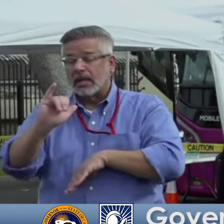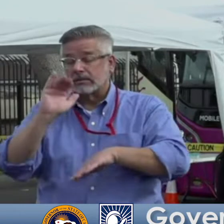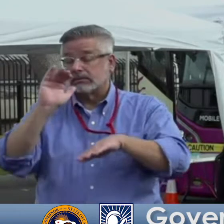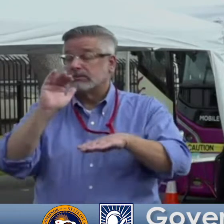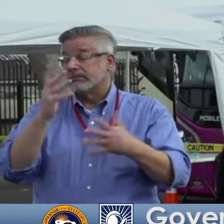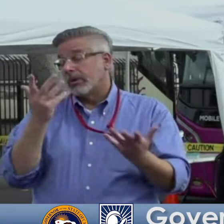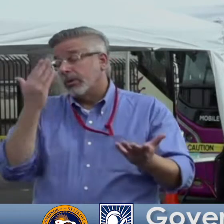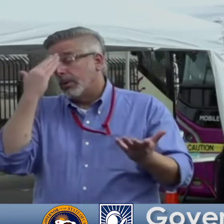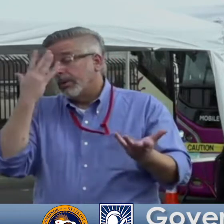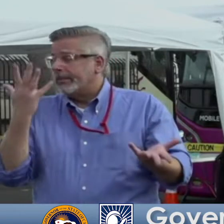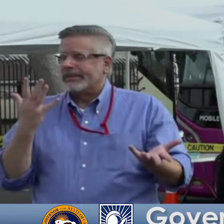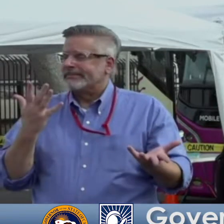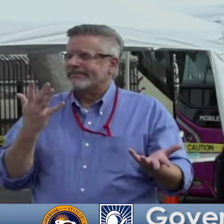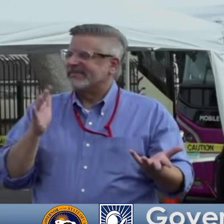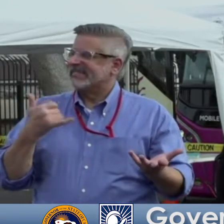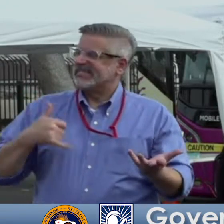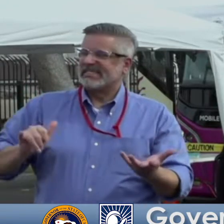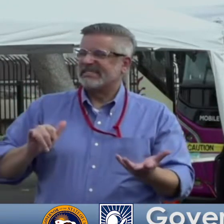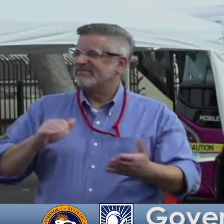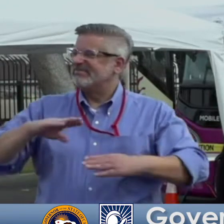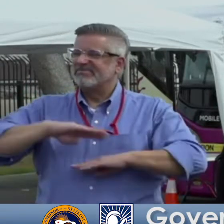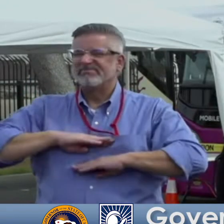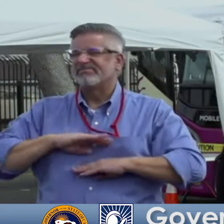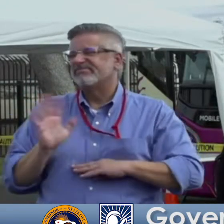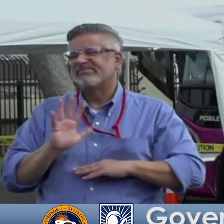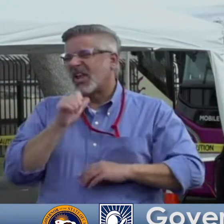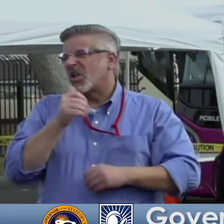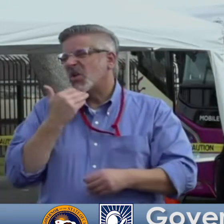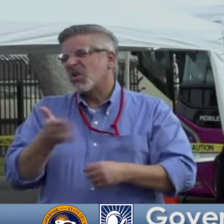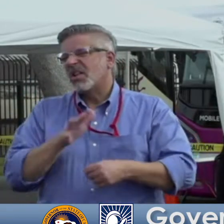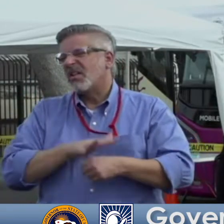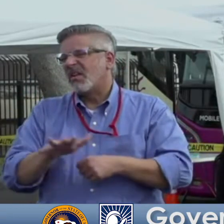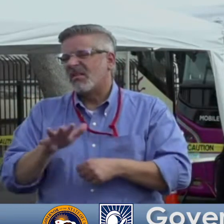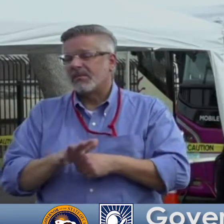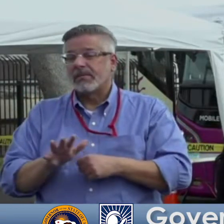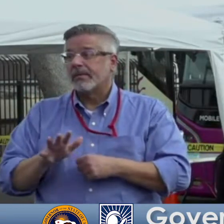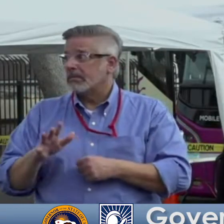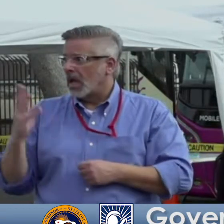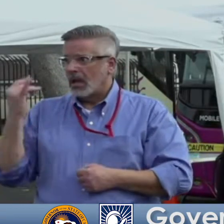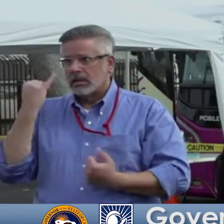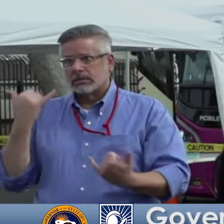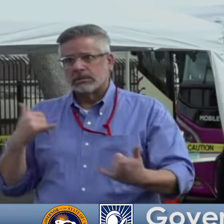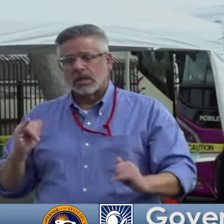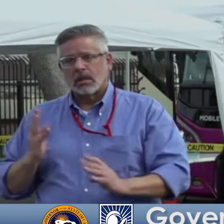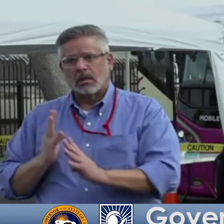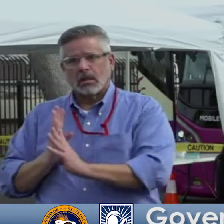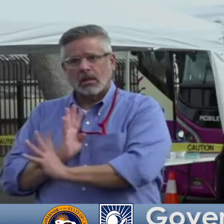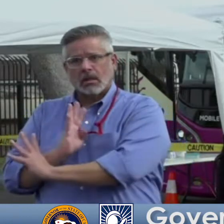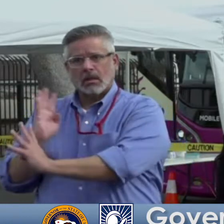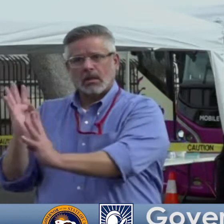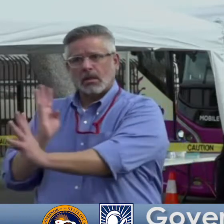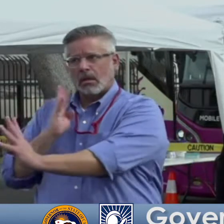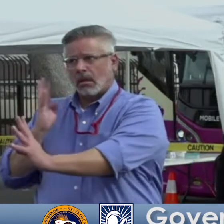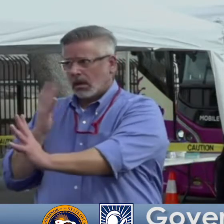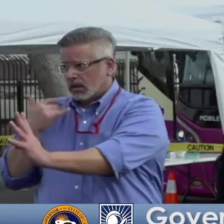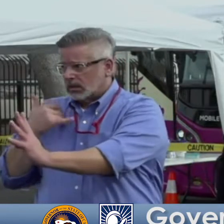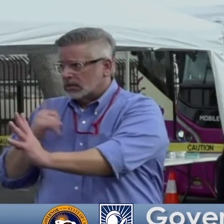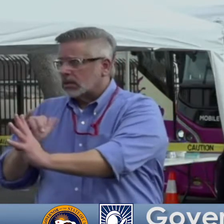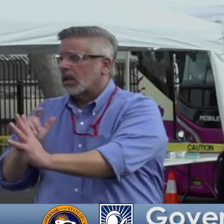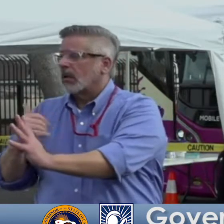recognize it's not good enough. Nor is the fact that there are lines appearing in sites like this all across the